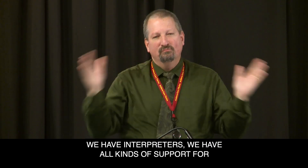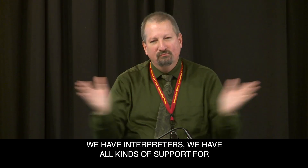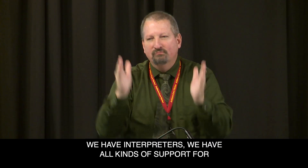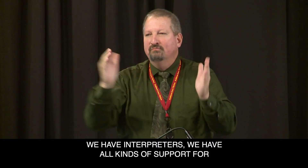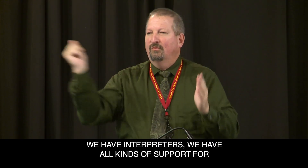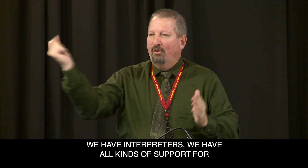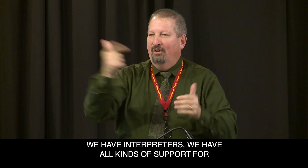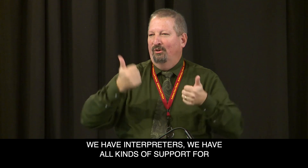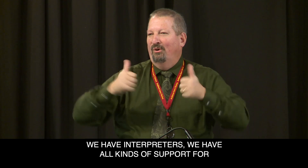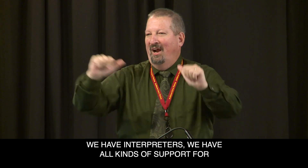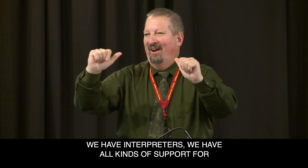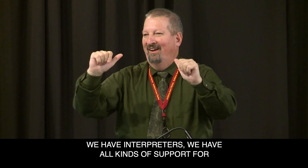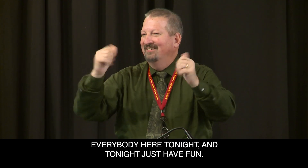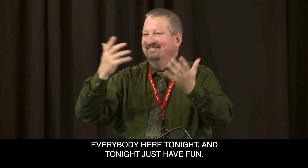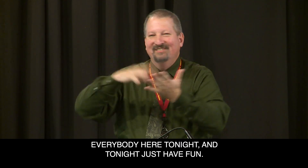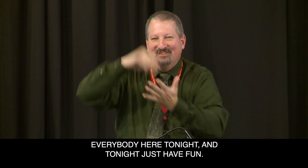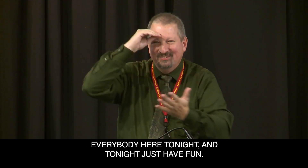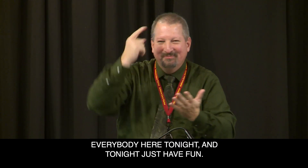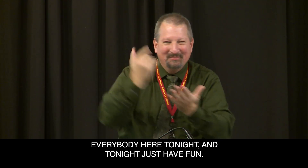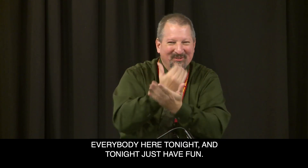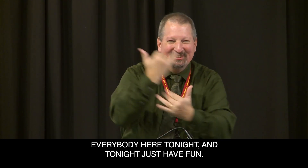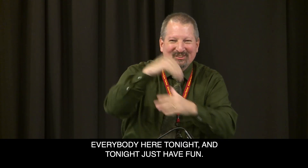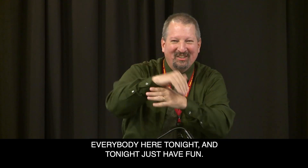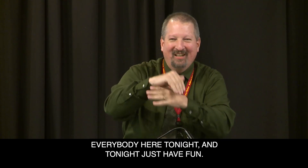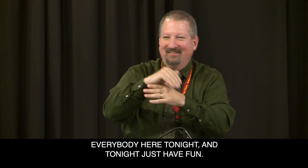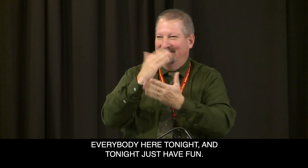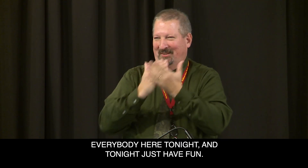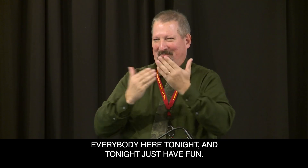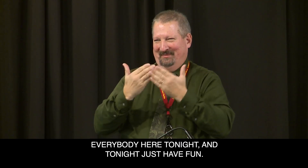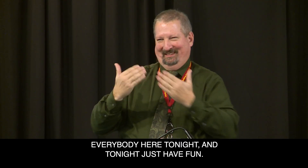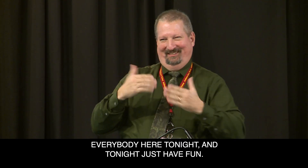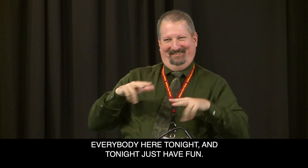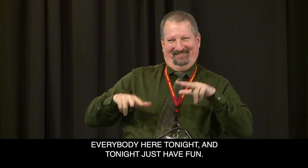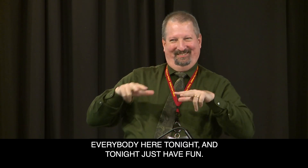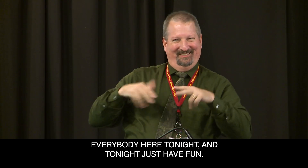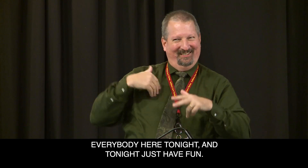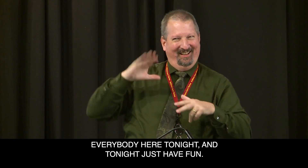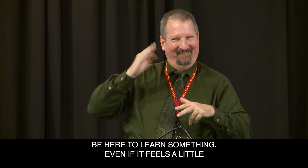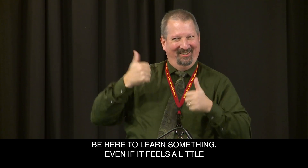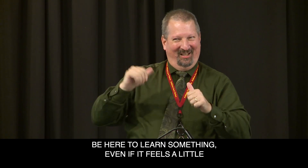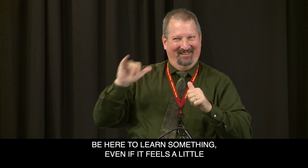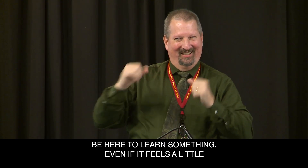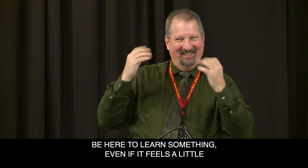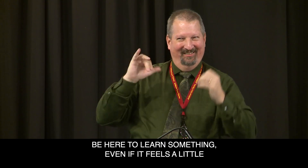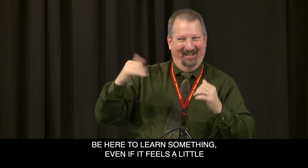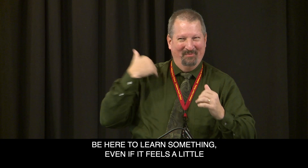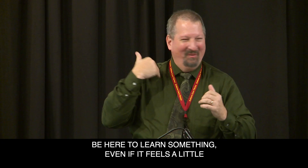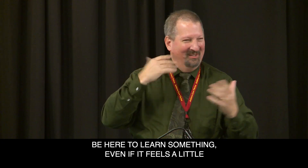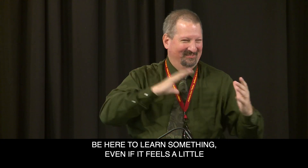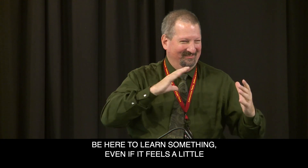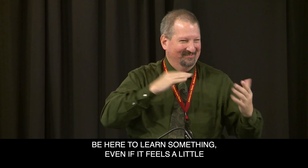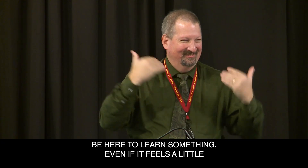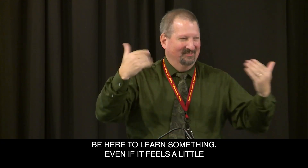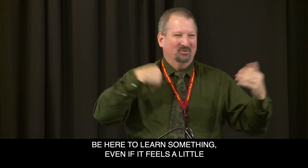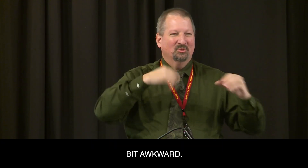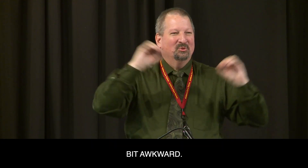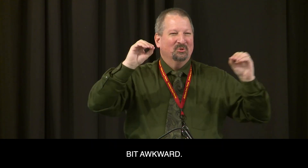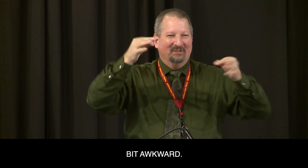we have all kinds of support for everybody here tonight. And tonight, just have fun. Be here to learn something, even if it feels a little bit